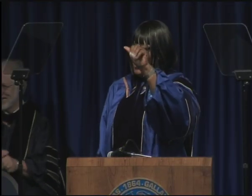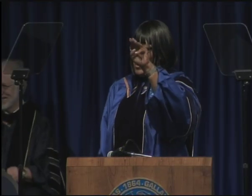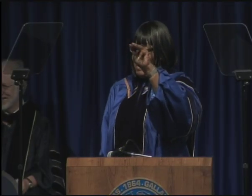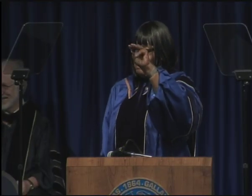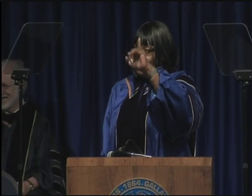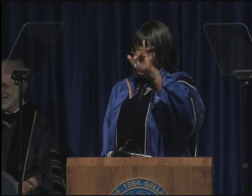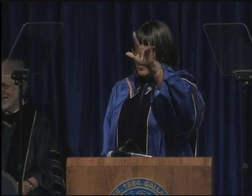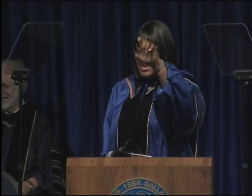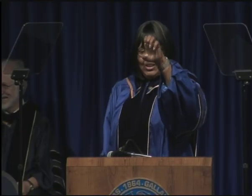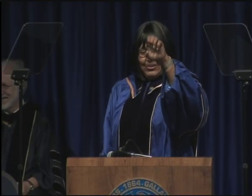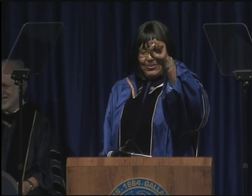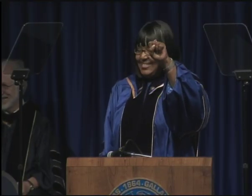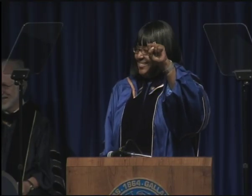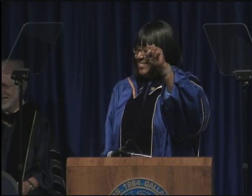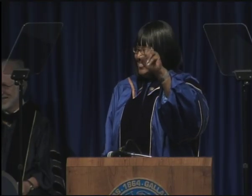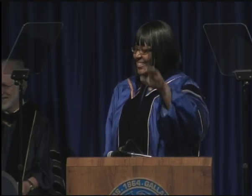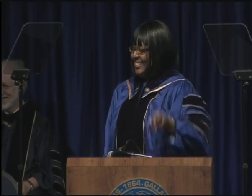Tara Miles.